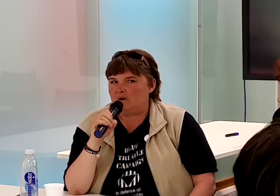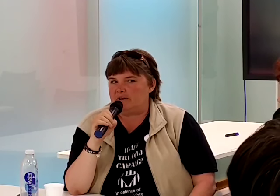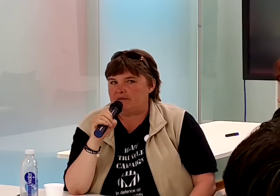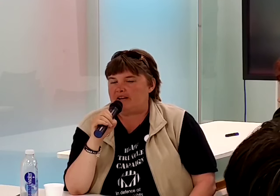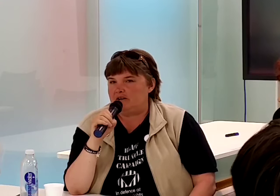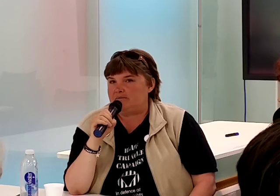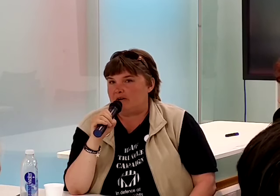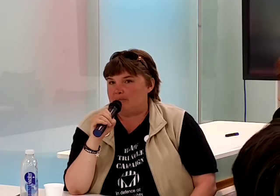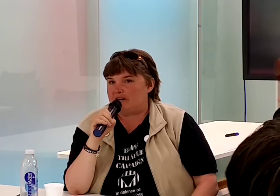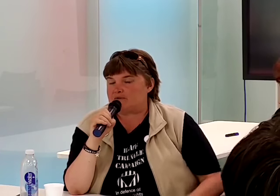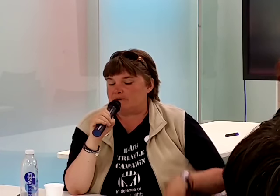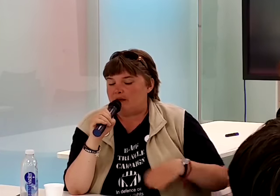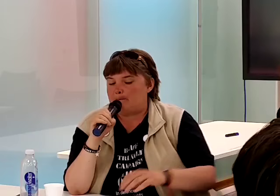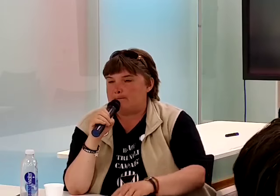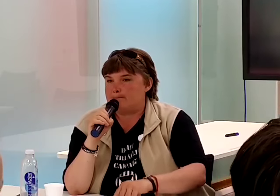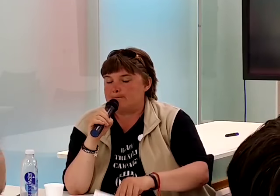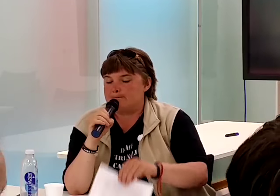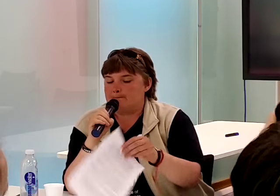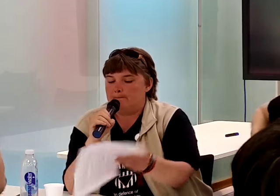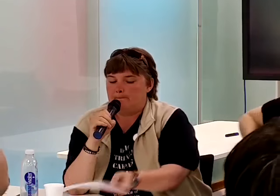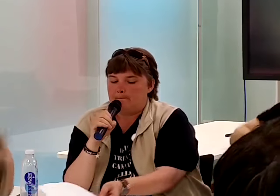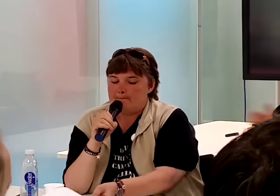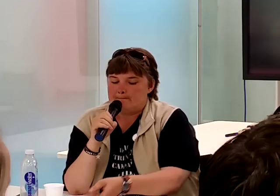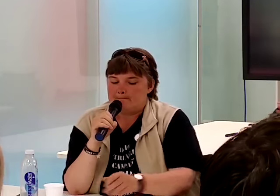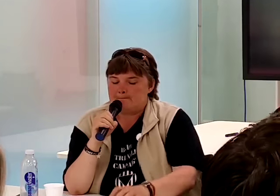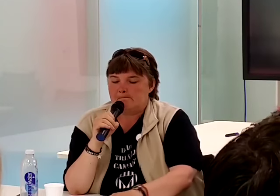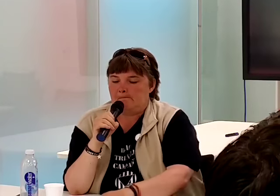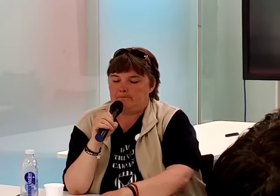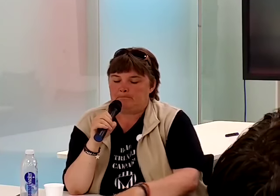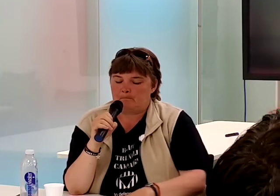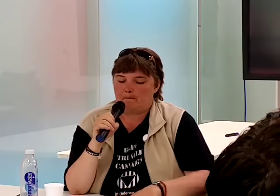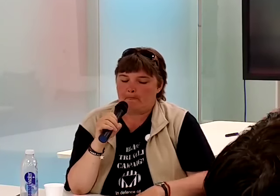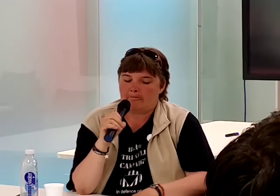John McDonough, I want to thank you very much for that.